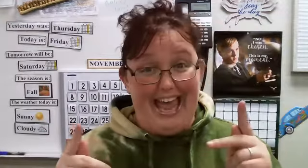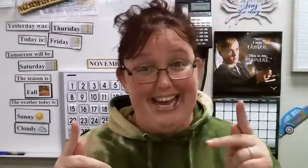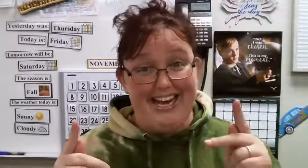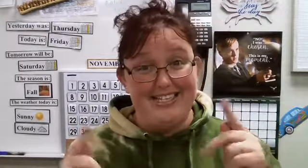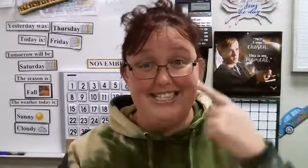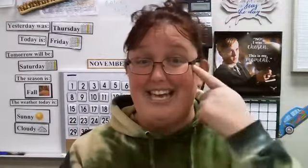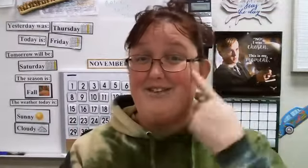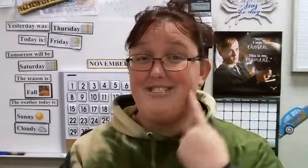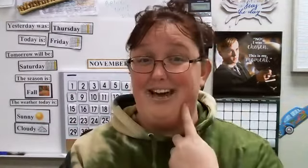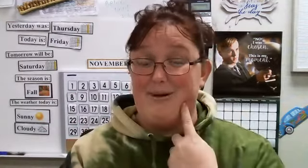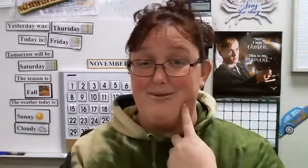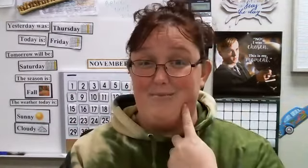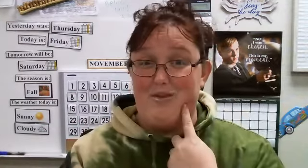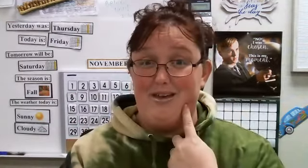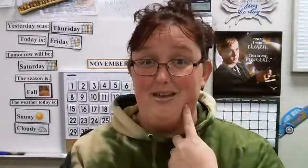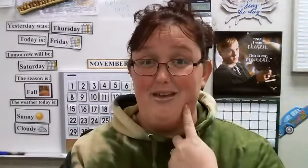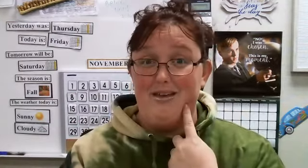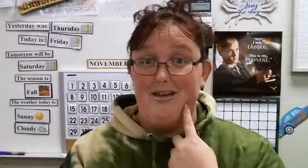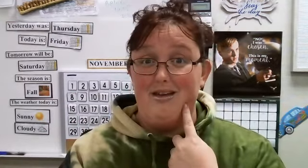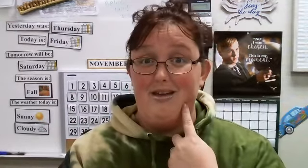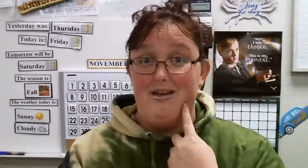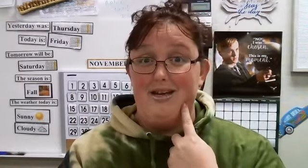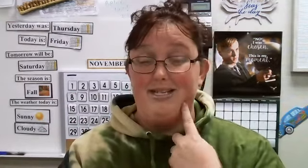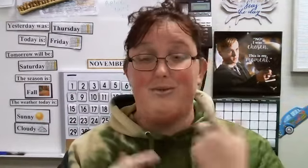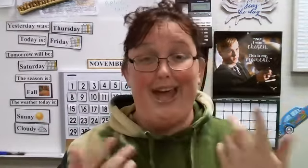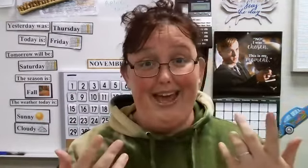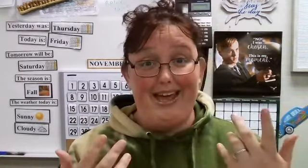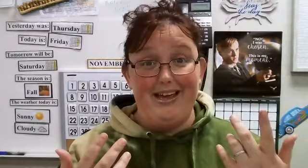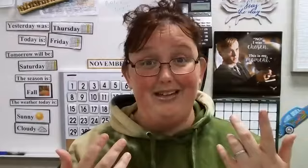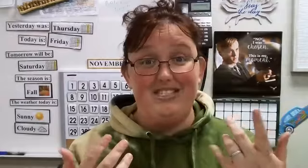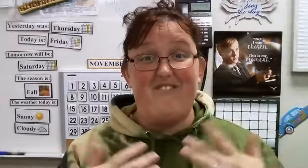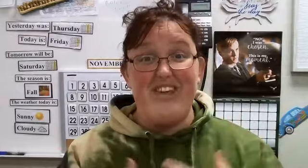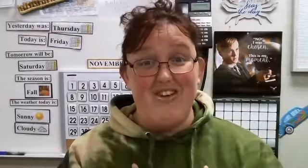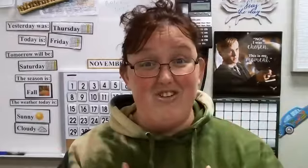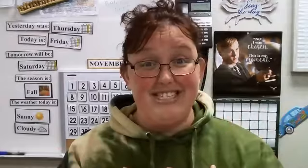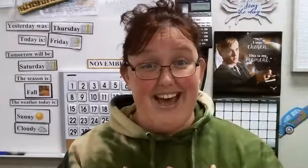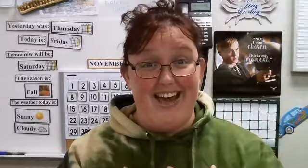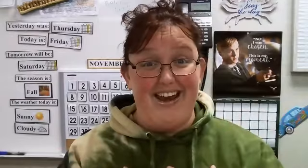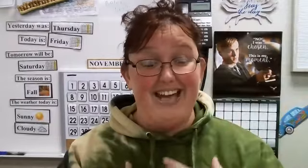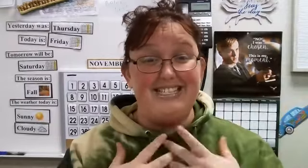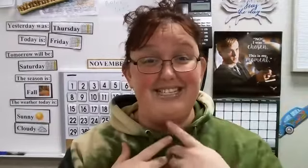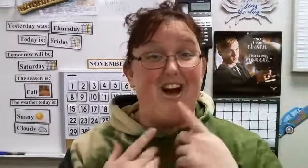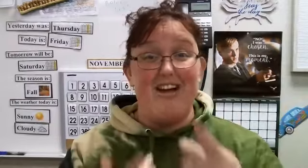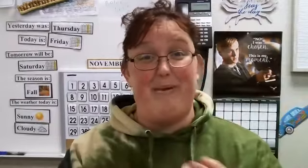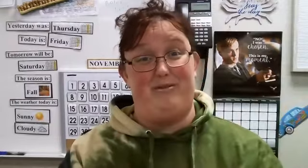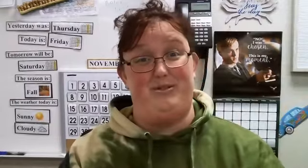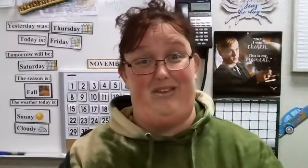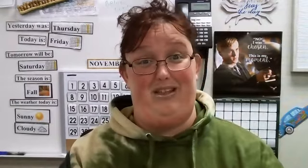okay to say you're sad about something. It's okay to feel sad and to talk about those